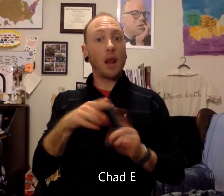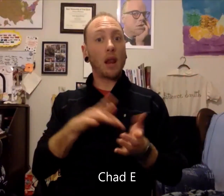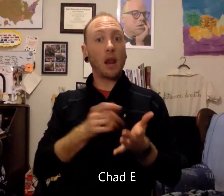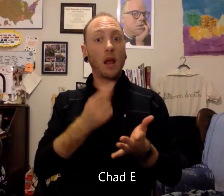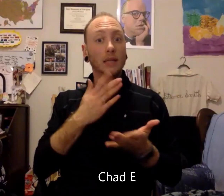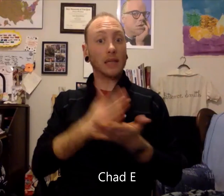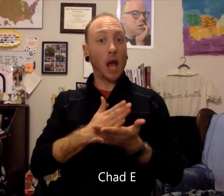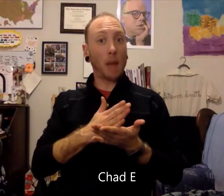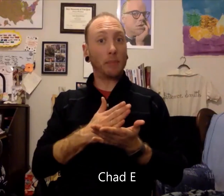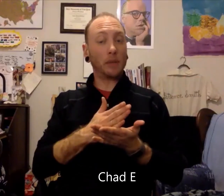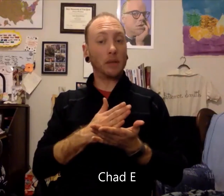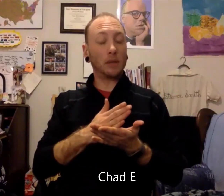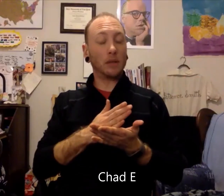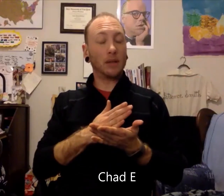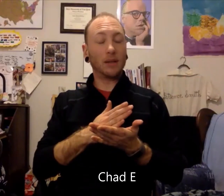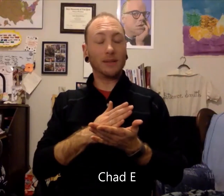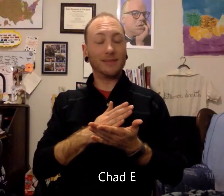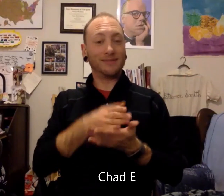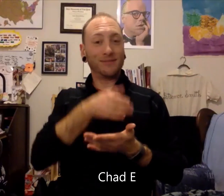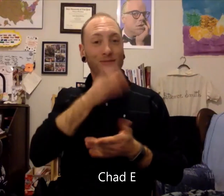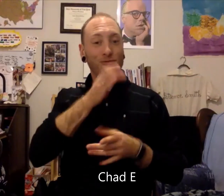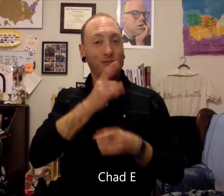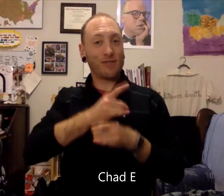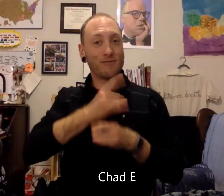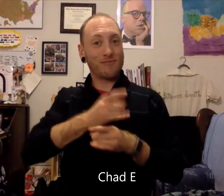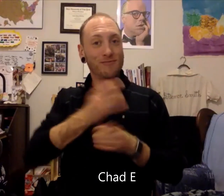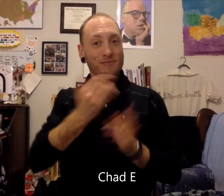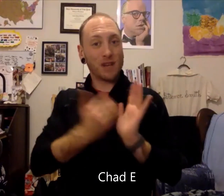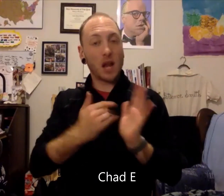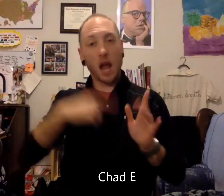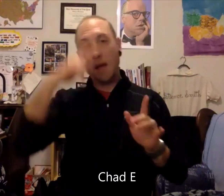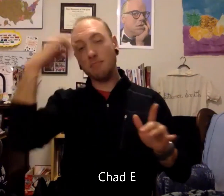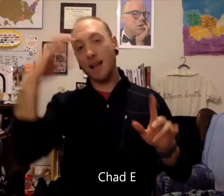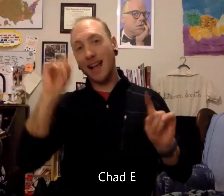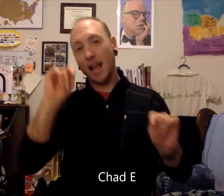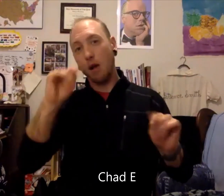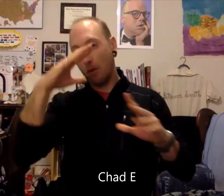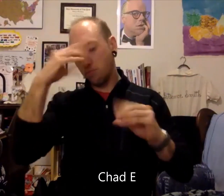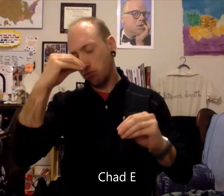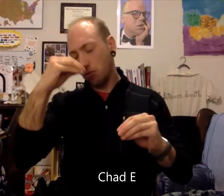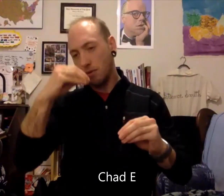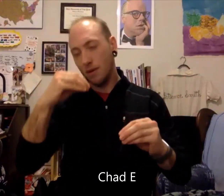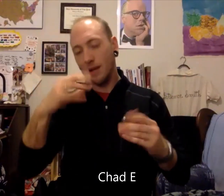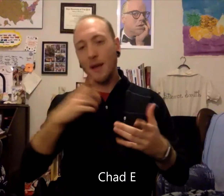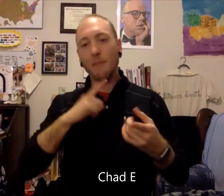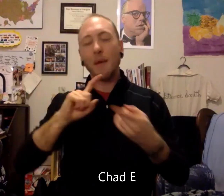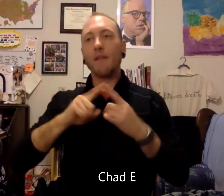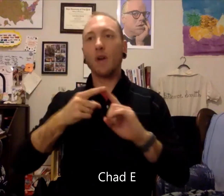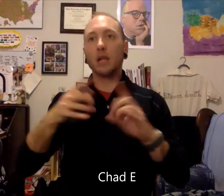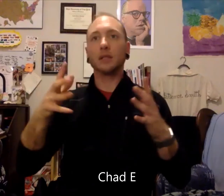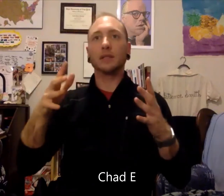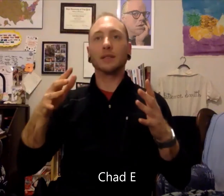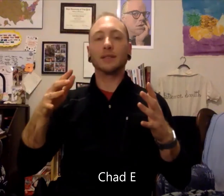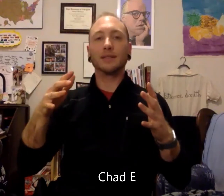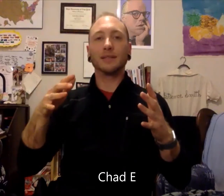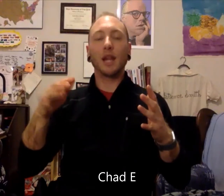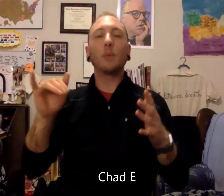roof in Golden, wondering how I got there. Me and my friends are up there, and, it's just back where I started. The months of sobriety